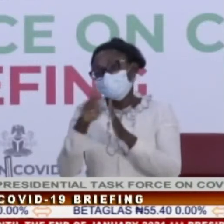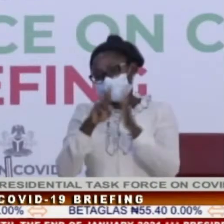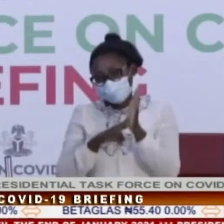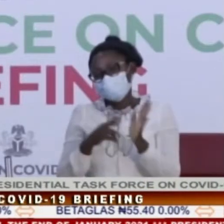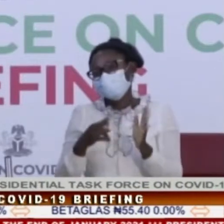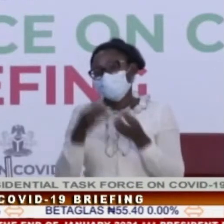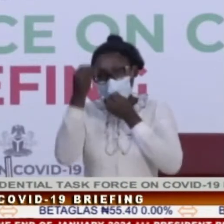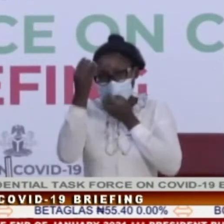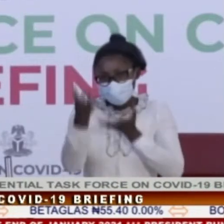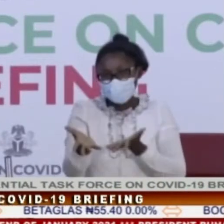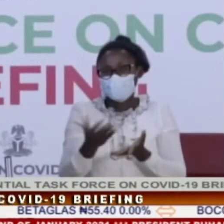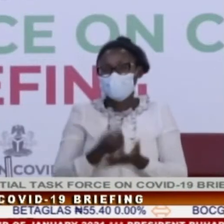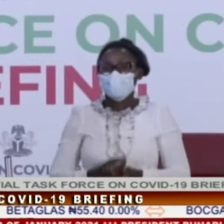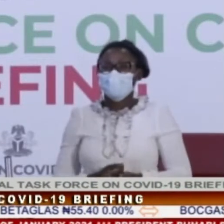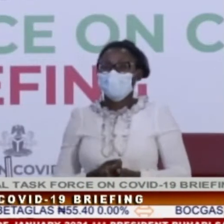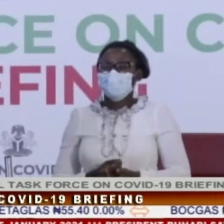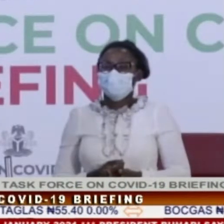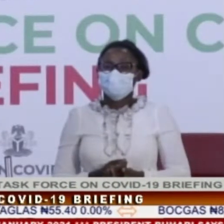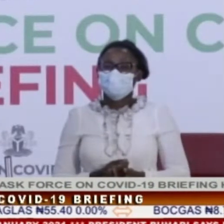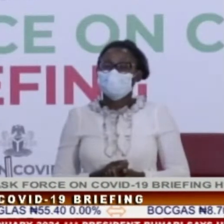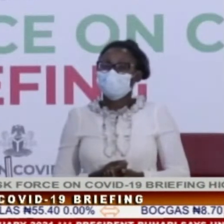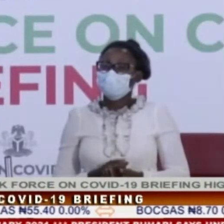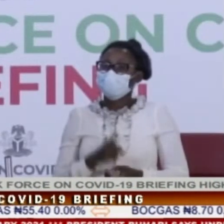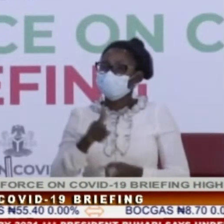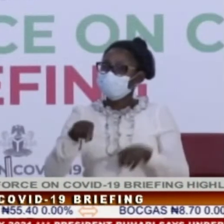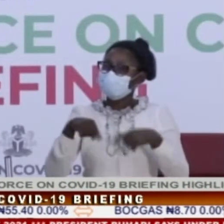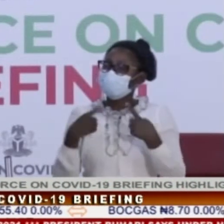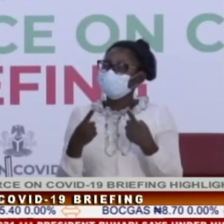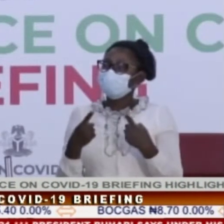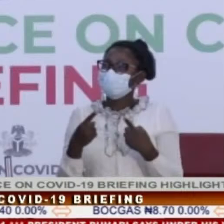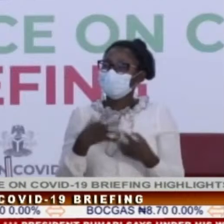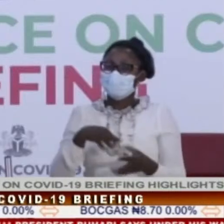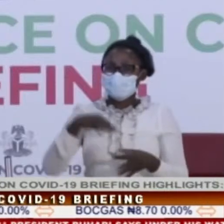exit, other people will flow in.